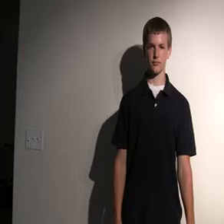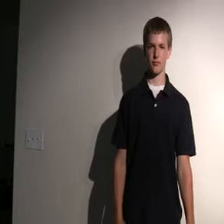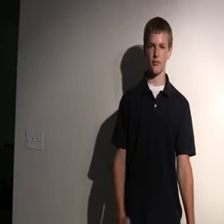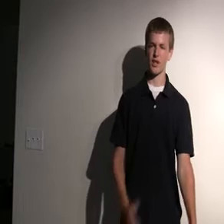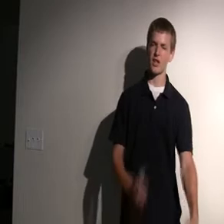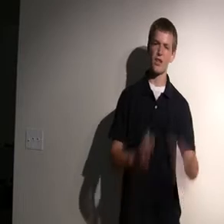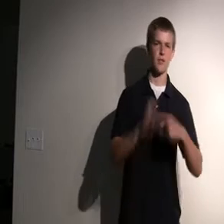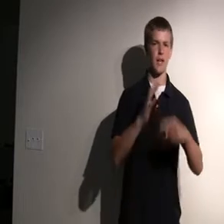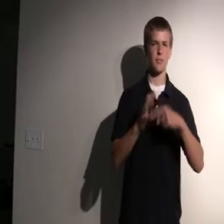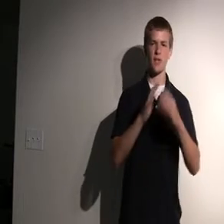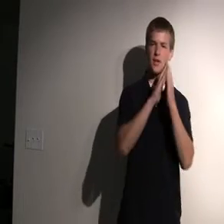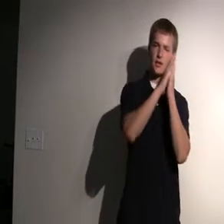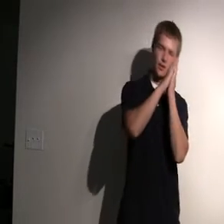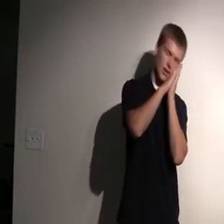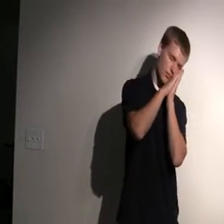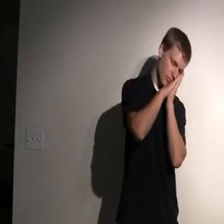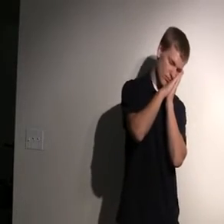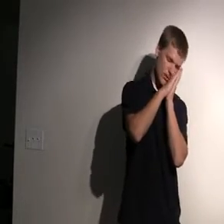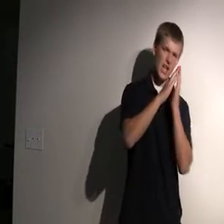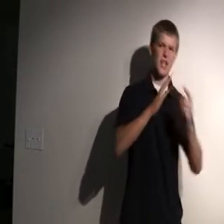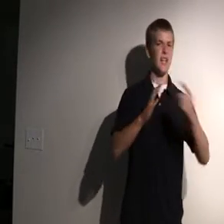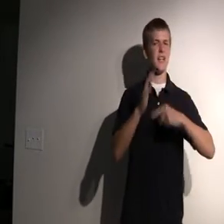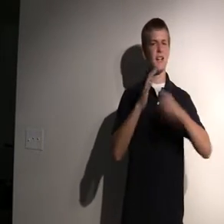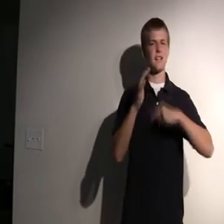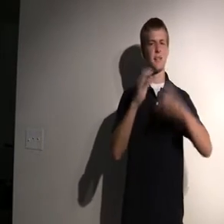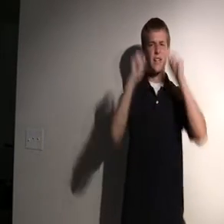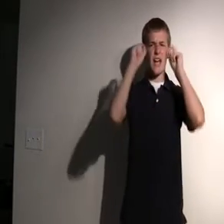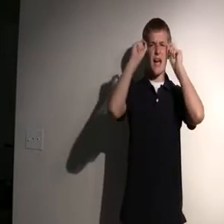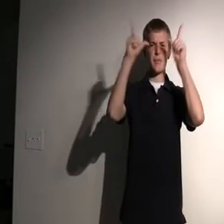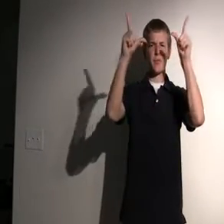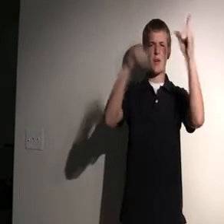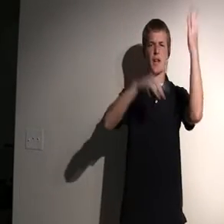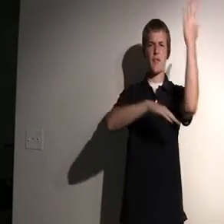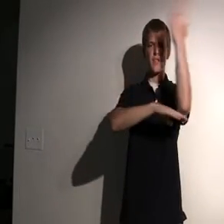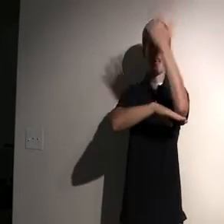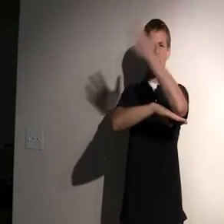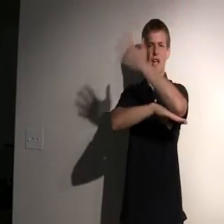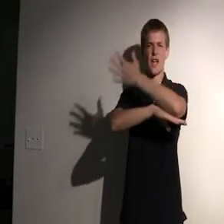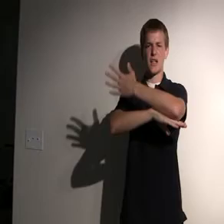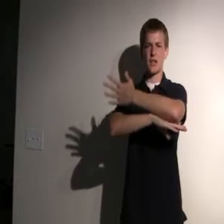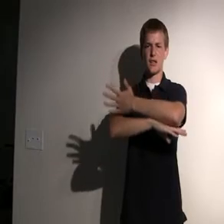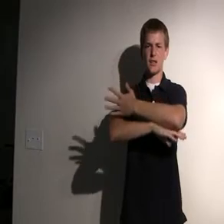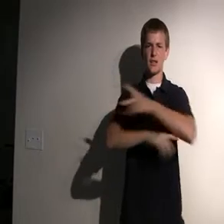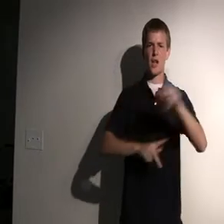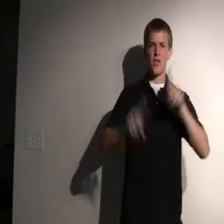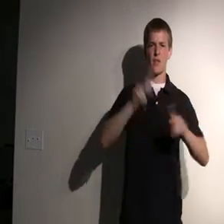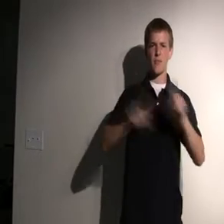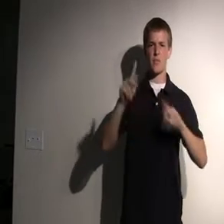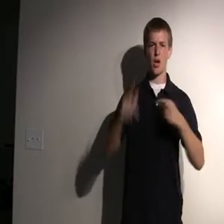Sometimes I sleep Sometimes it's not for days The people